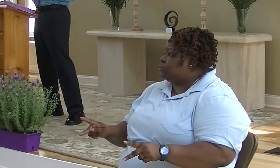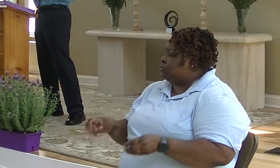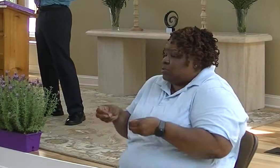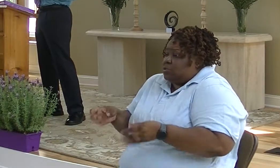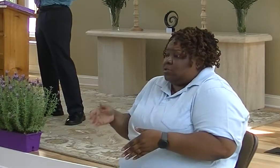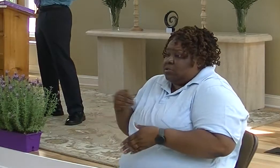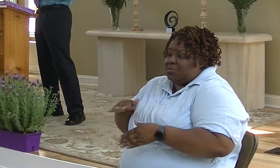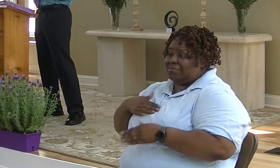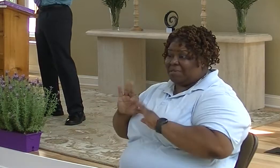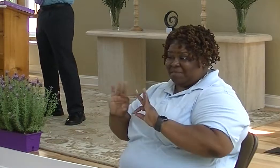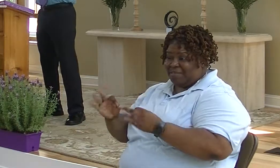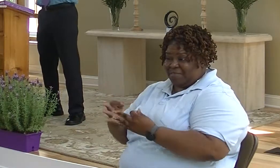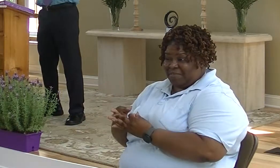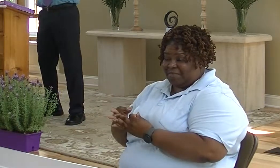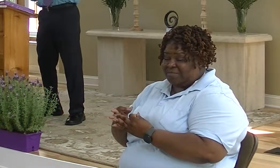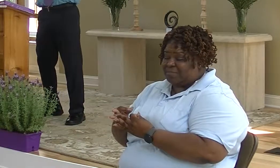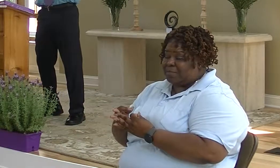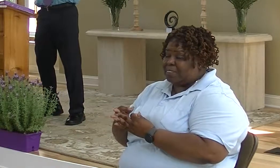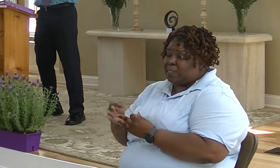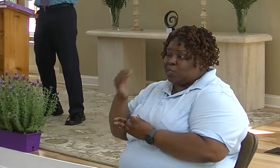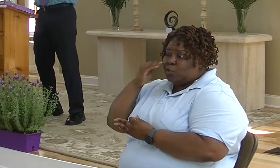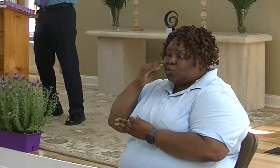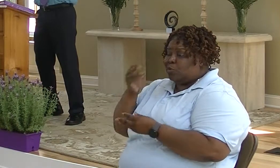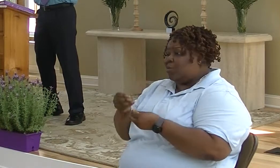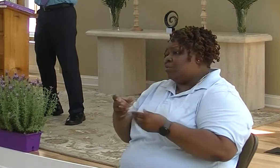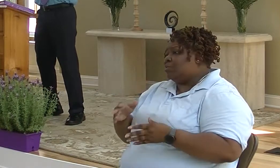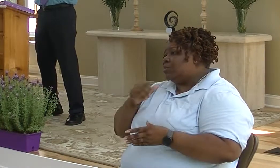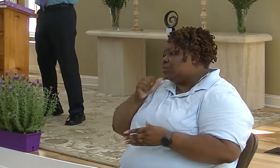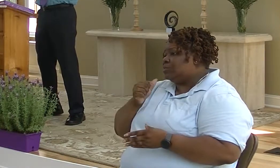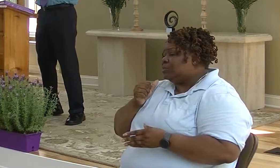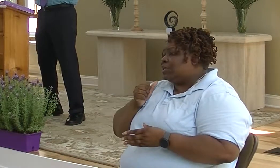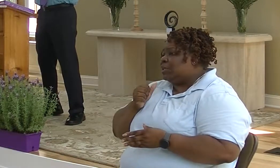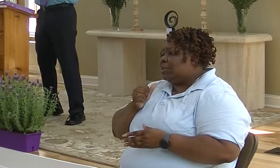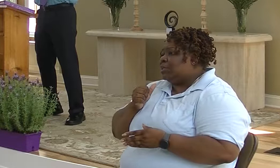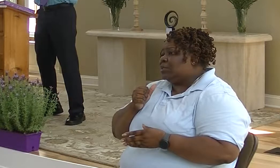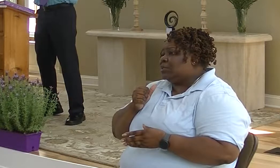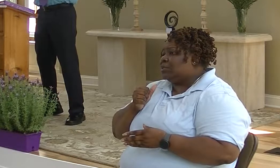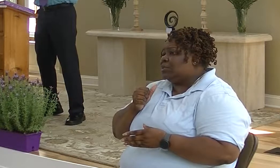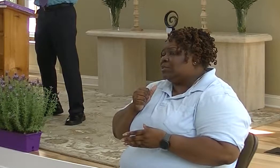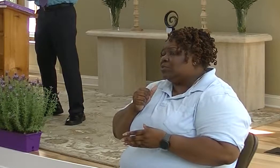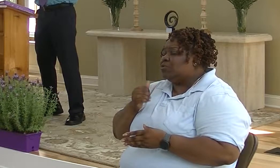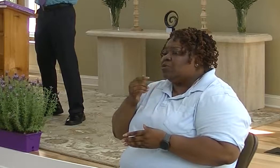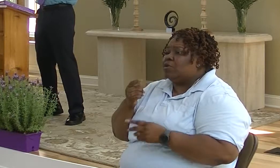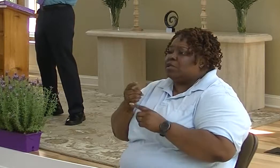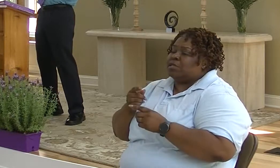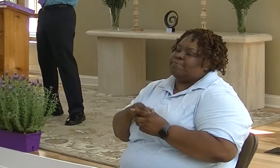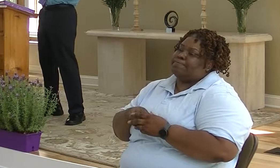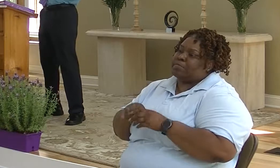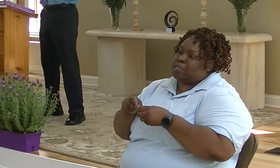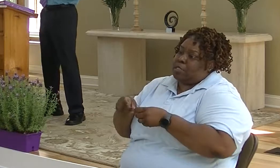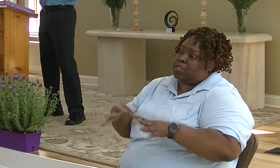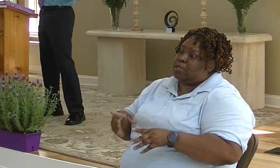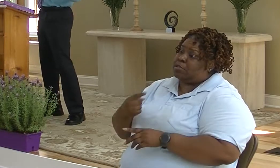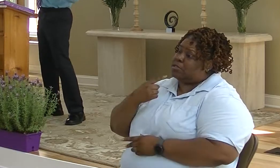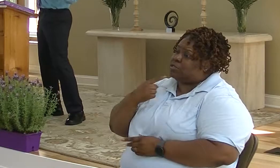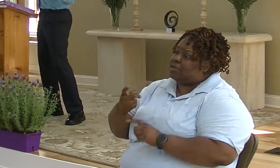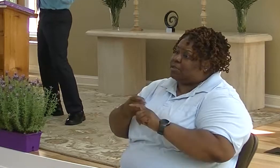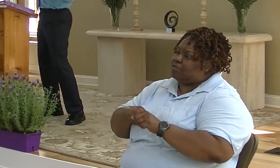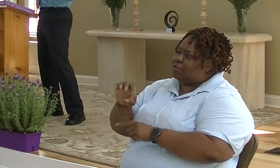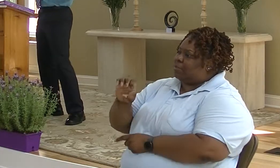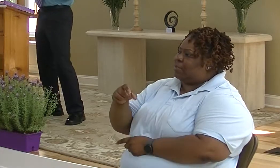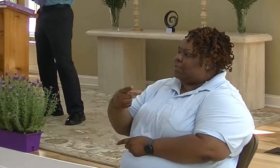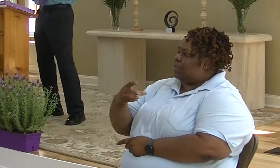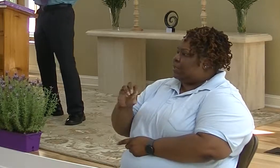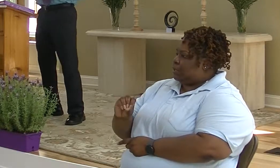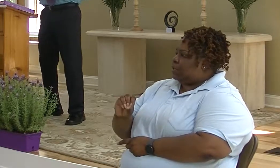my family. Now, loss speaking from the persona aspect, the ego aspect, because we know as spiritual